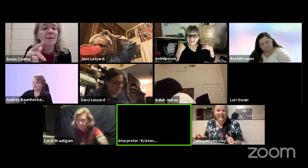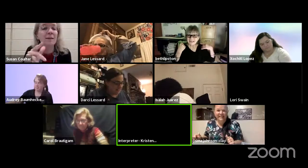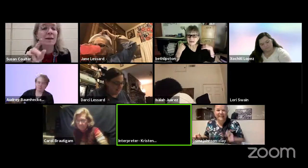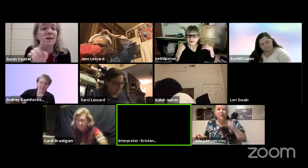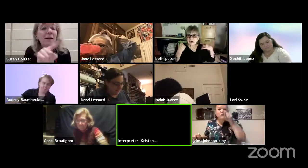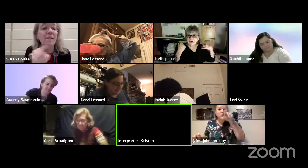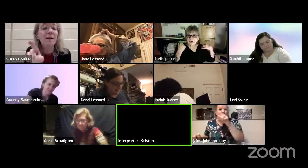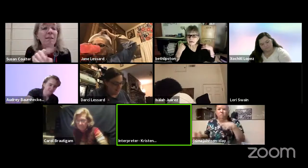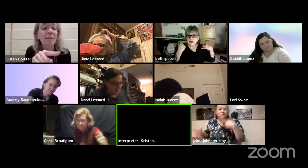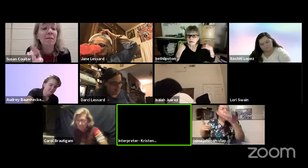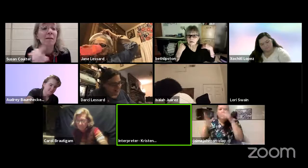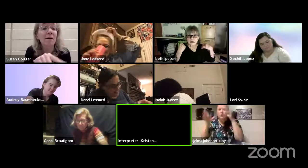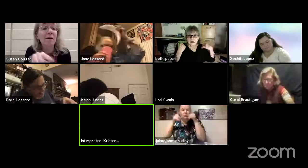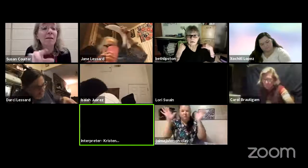chatting. Who is next?